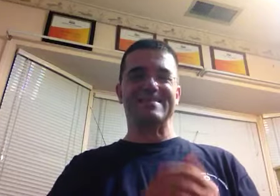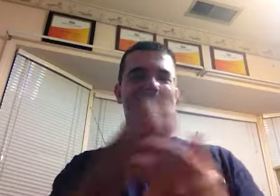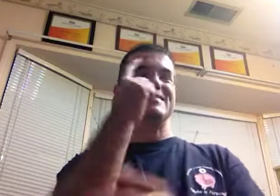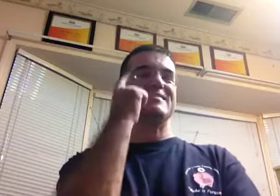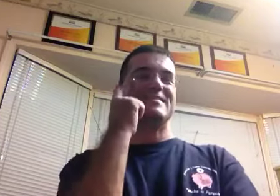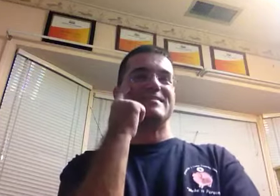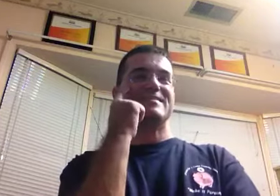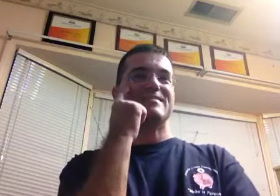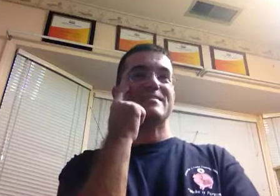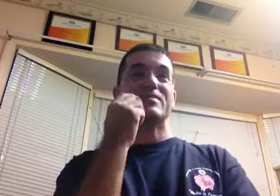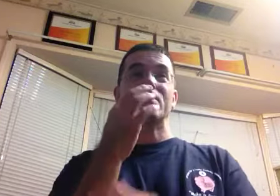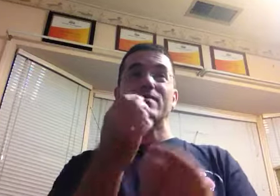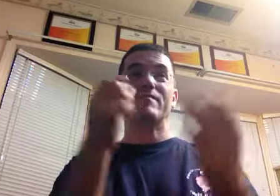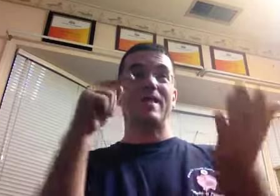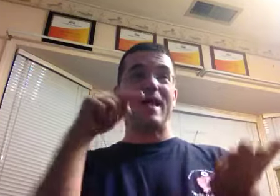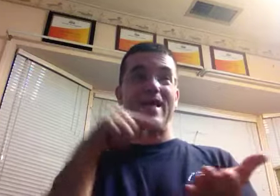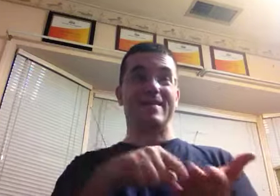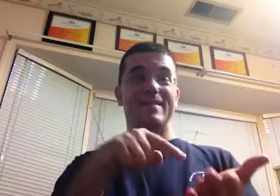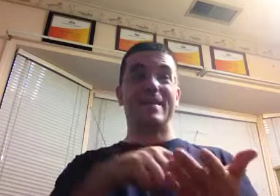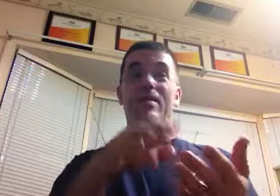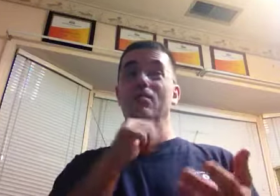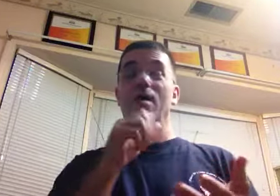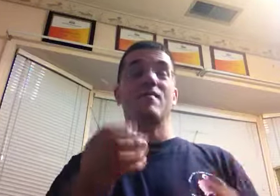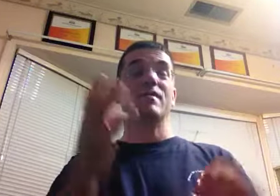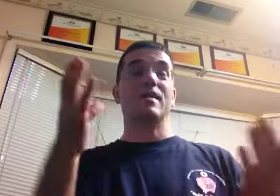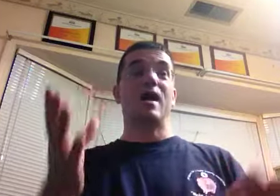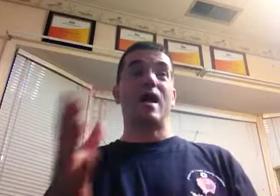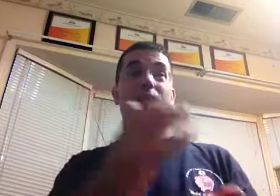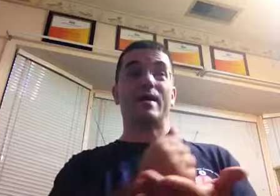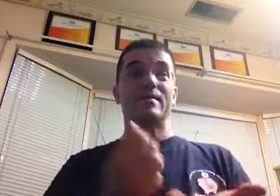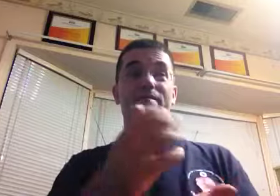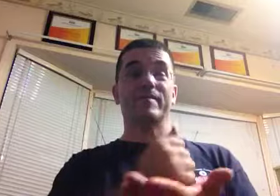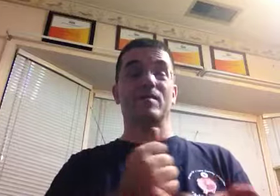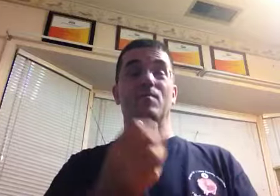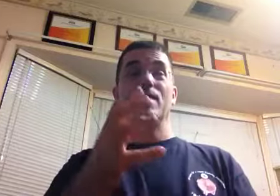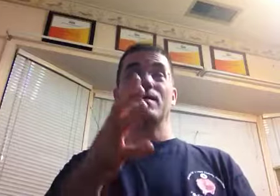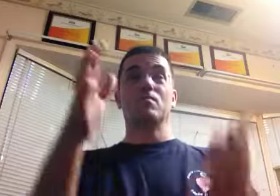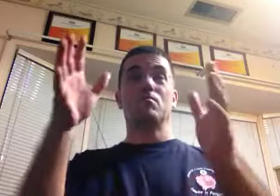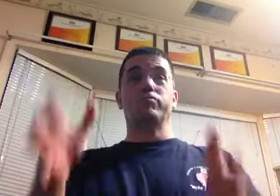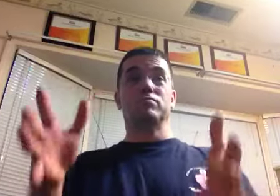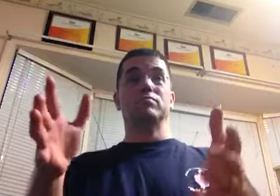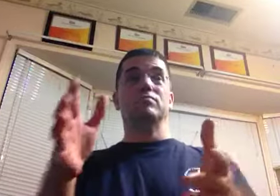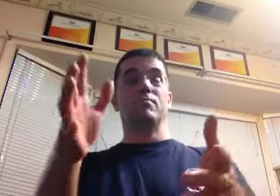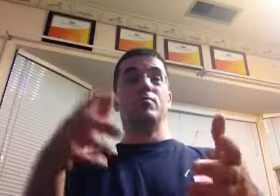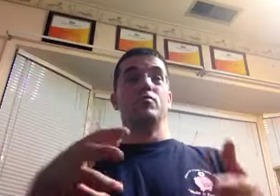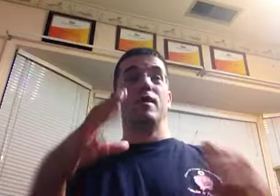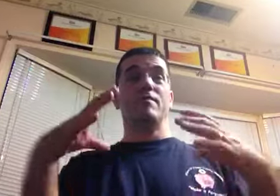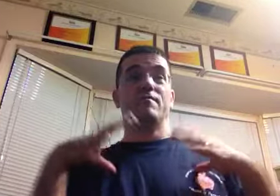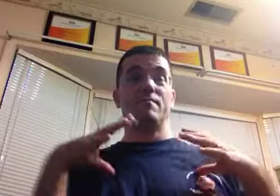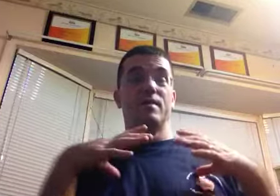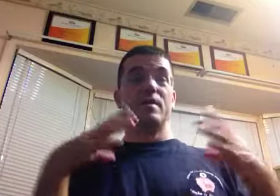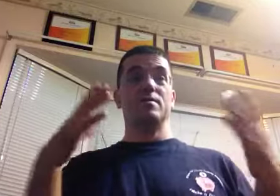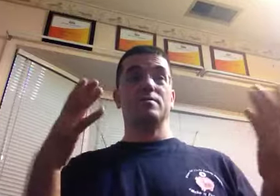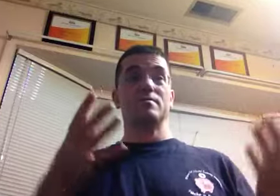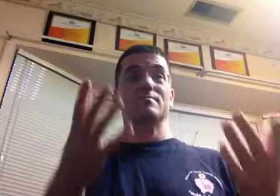You got a lot of debt, you don't have a lot of income, and boom, they drop this luxury vacation in your lap. Yeah. Yeah. And